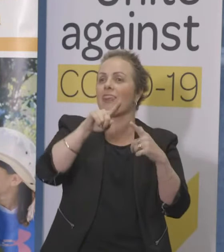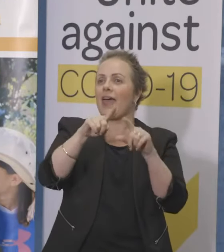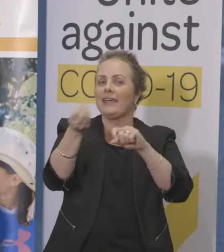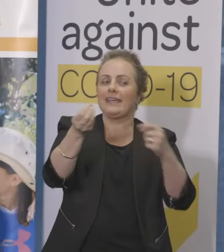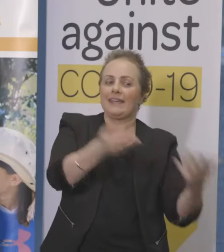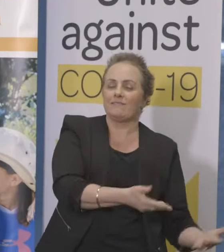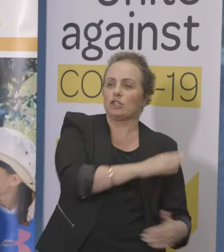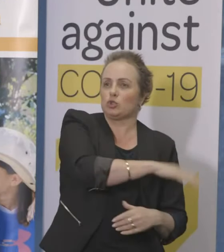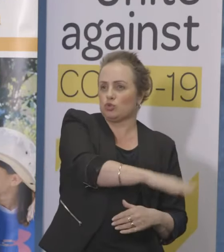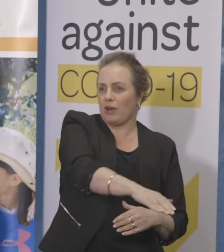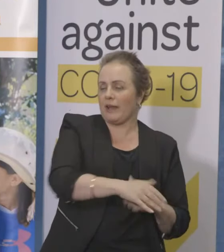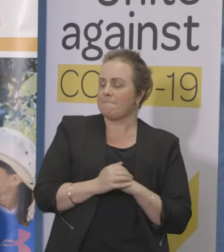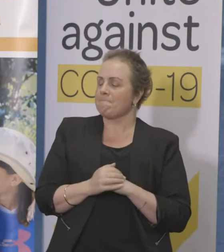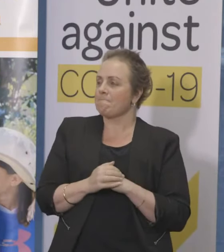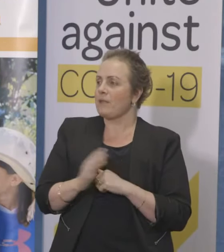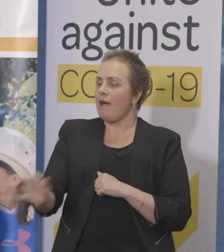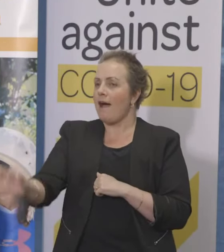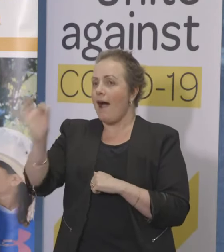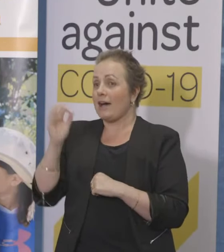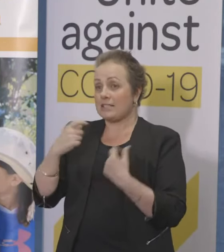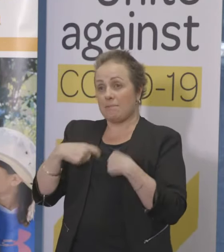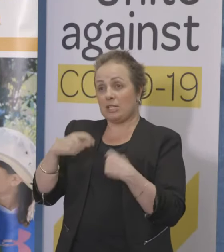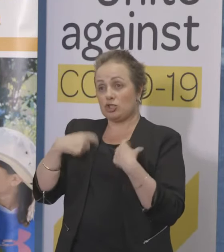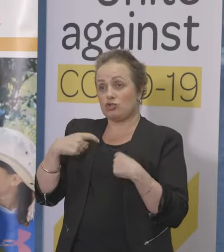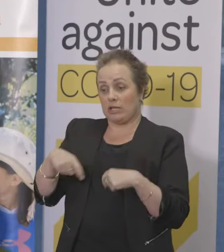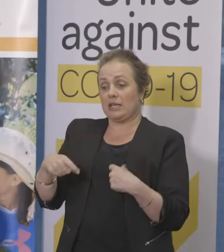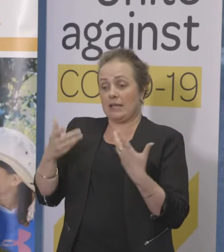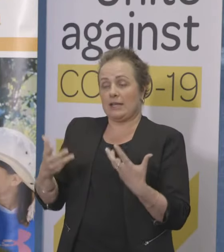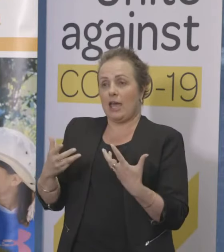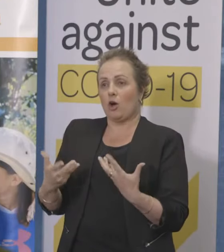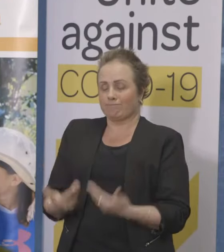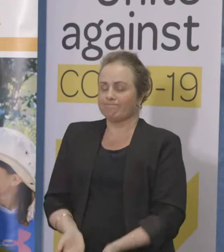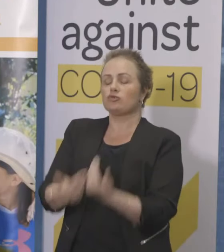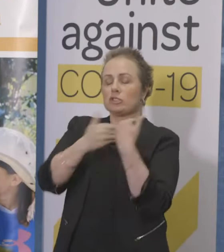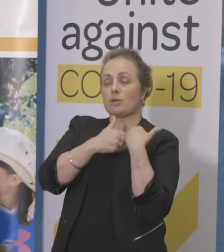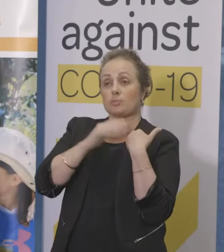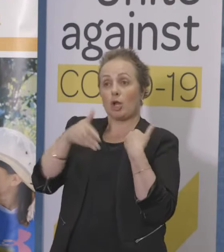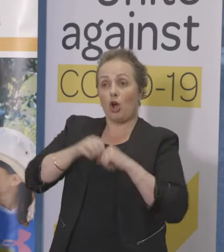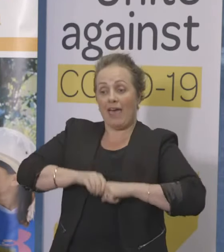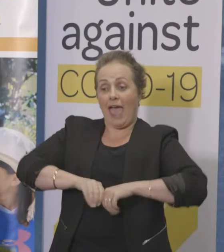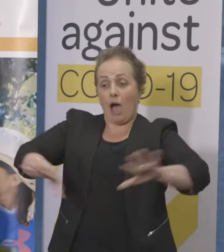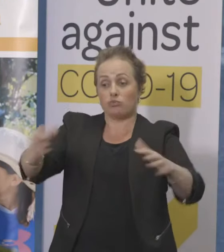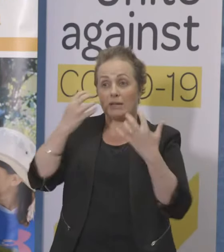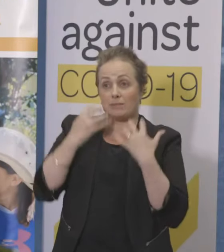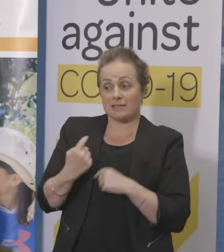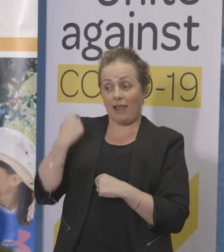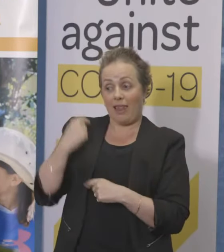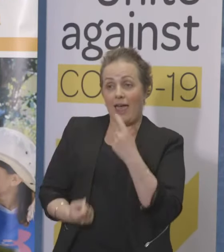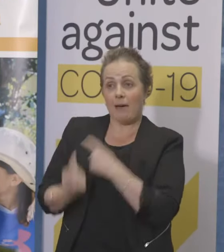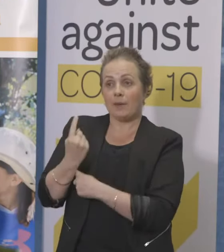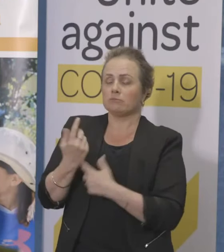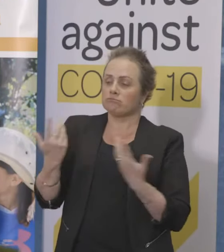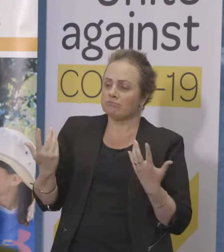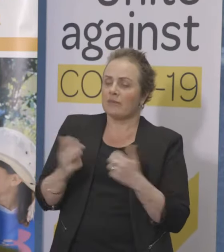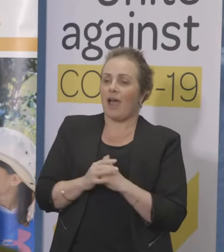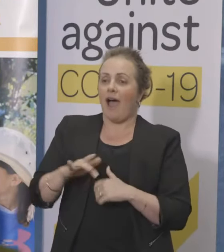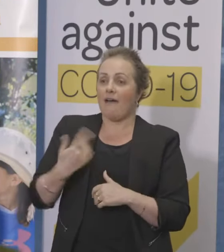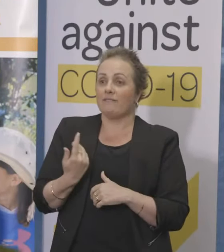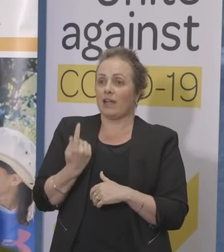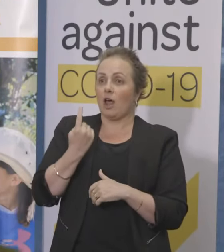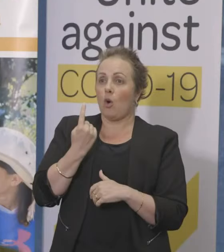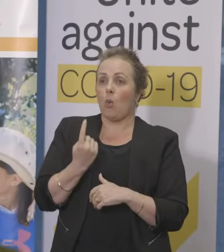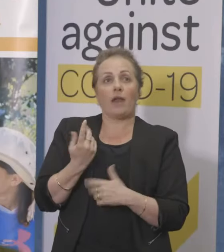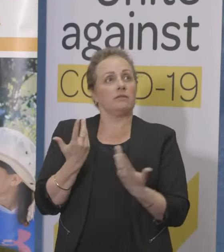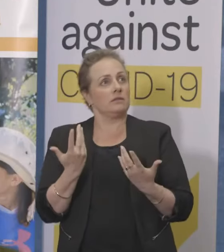children. Does the ministry, though, after this report, take responsibility now for that outbreak? Well, I don't think that anyone in particular